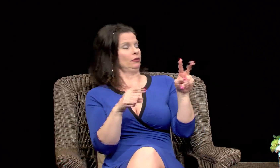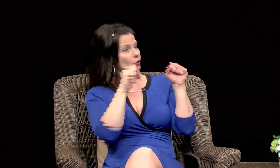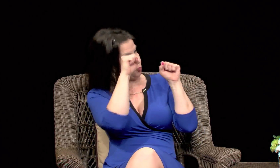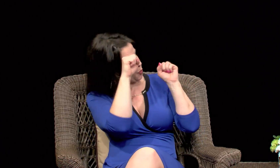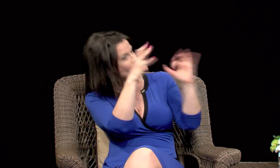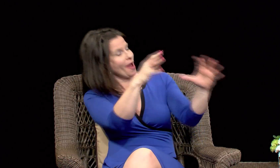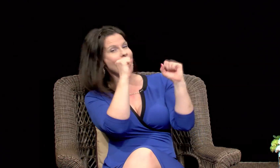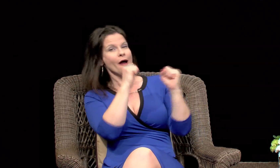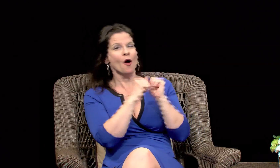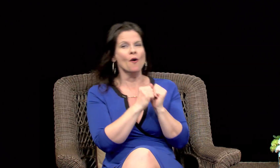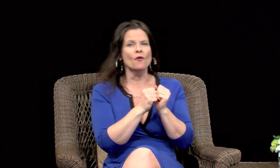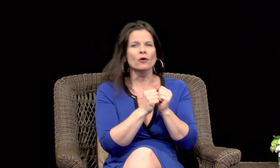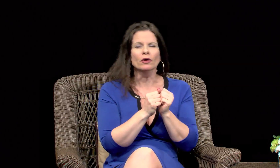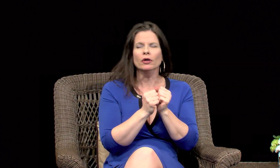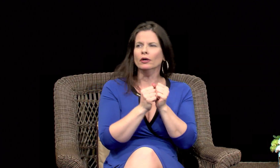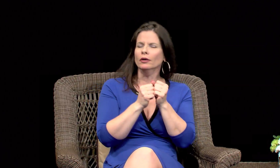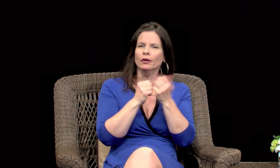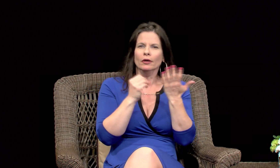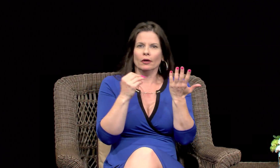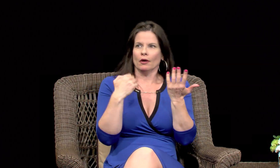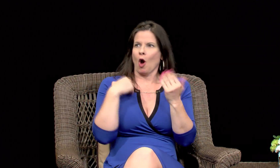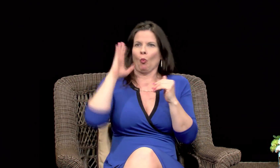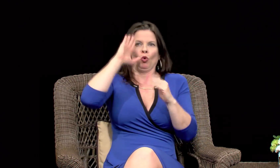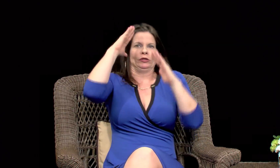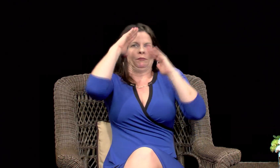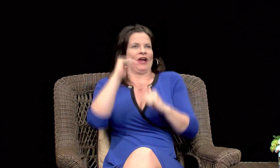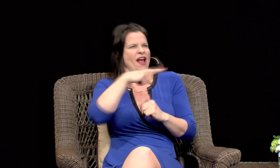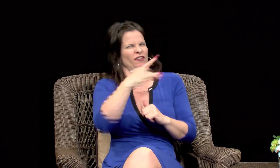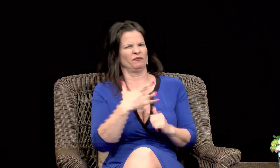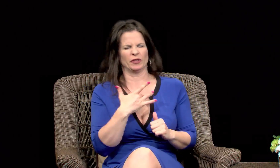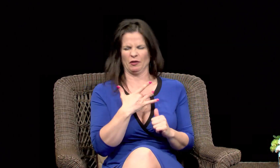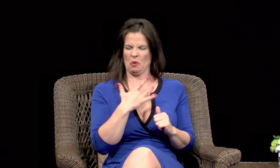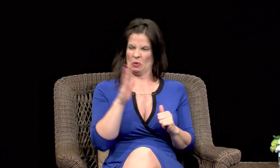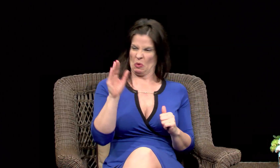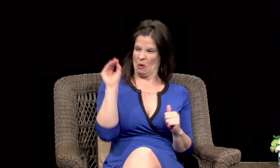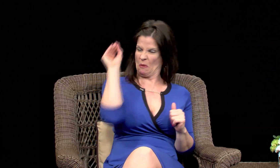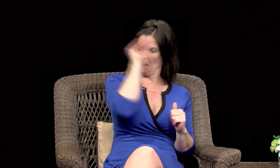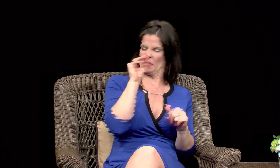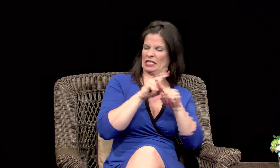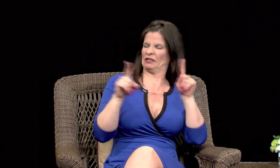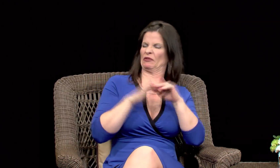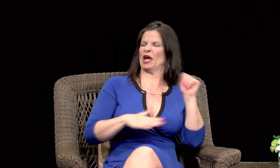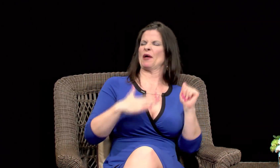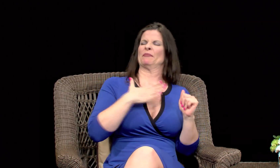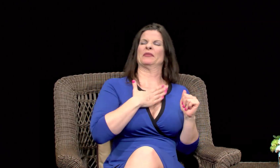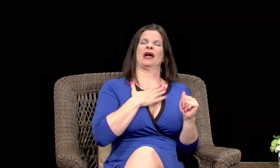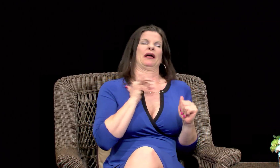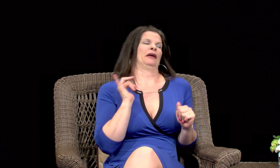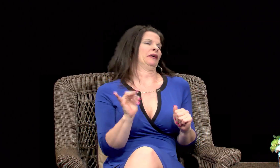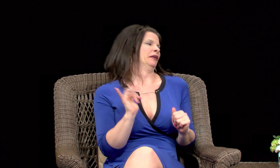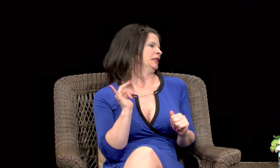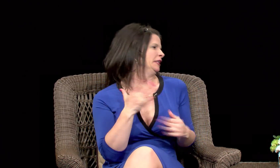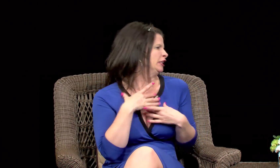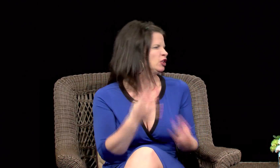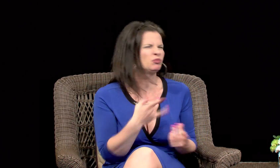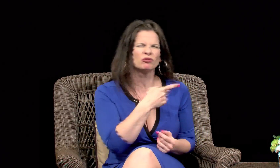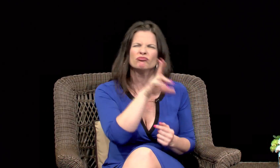she thought it was a great question. And I was impressed by that because I would expect her to